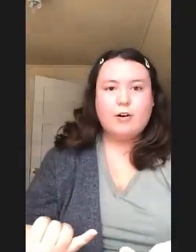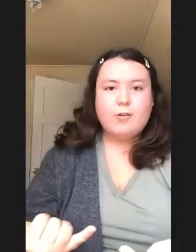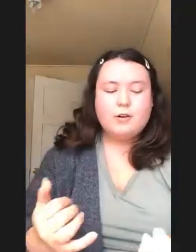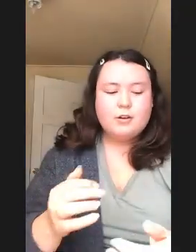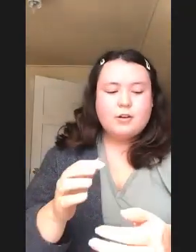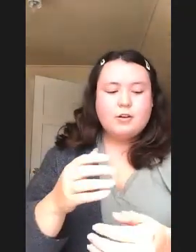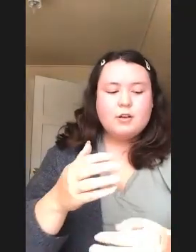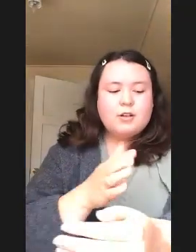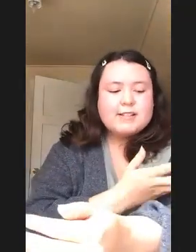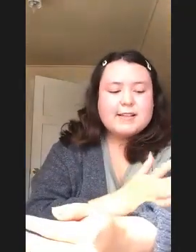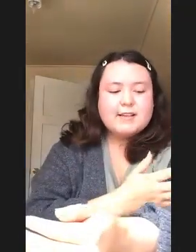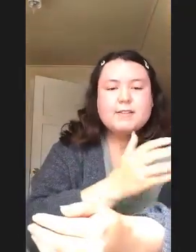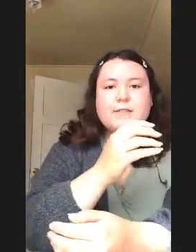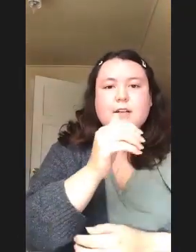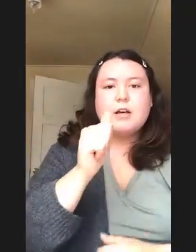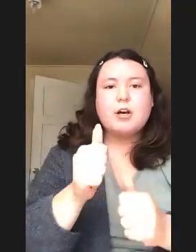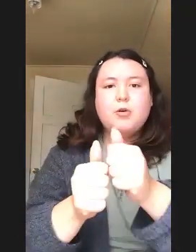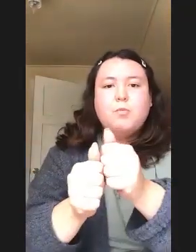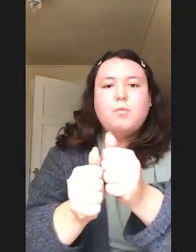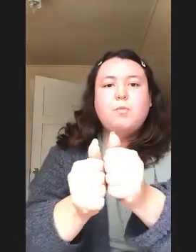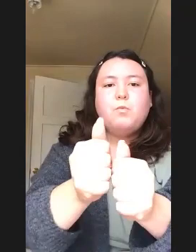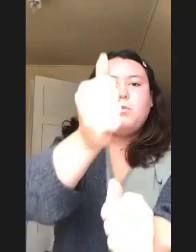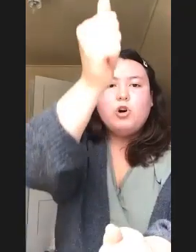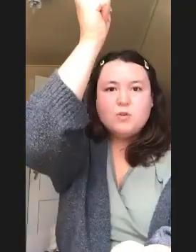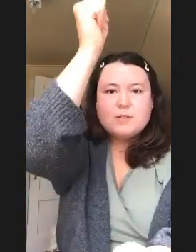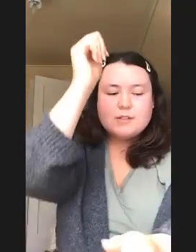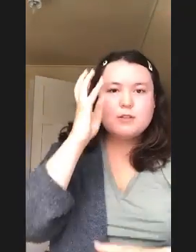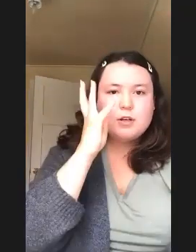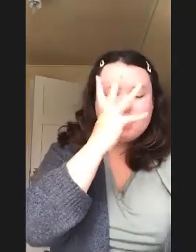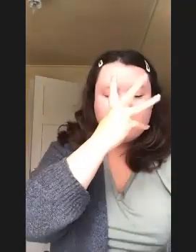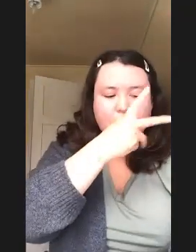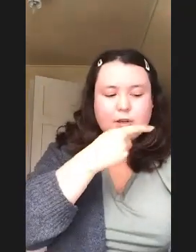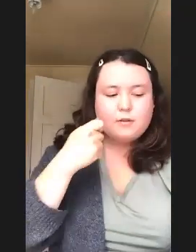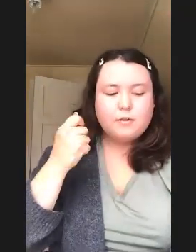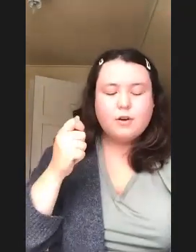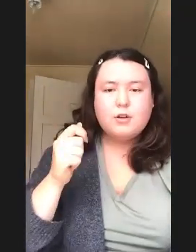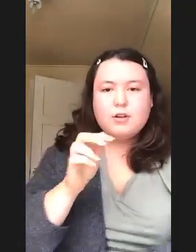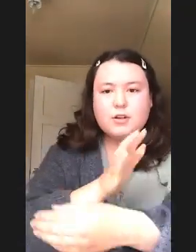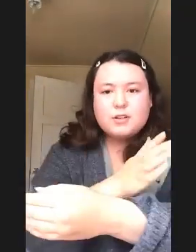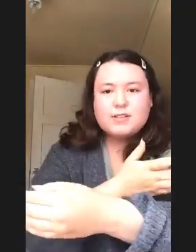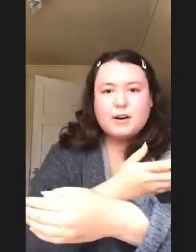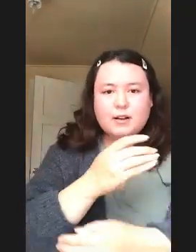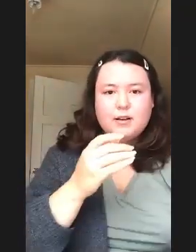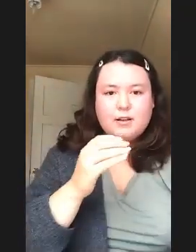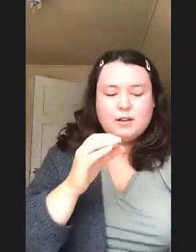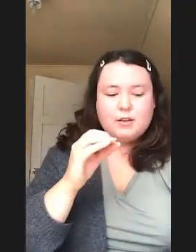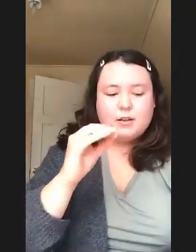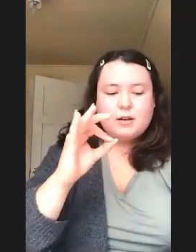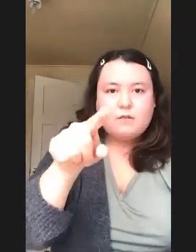now sings a most beautiful song of